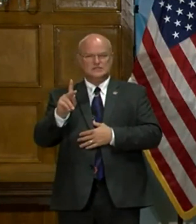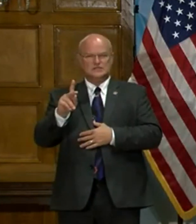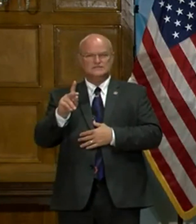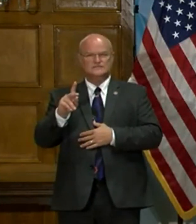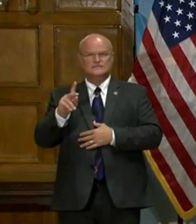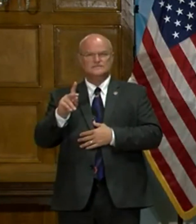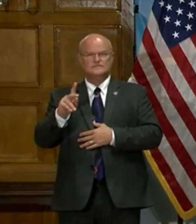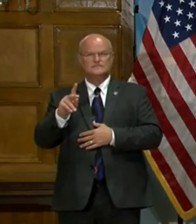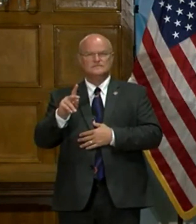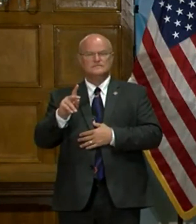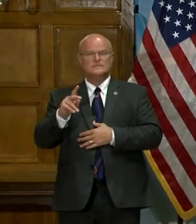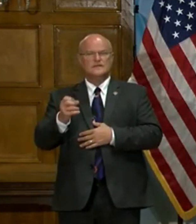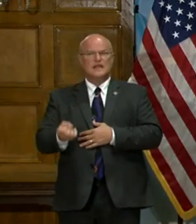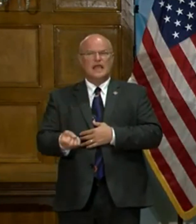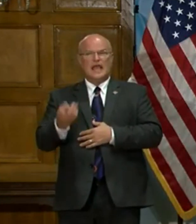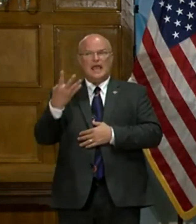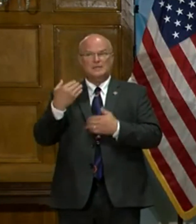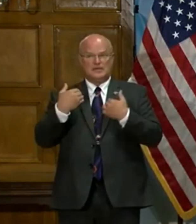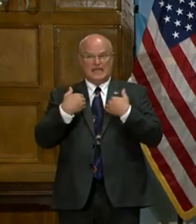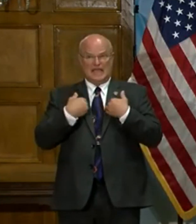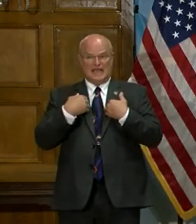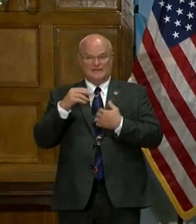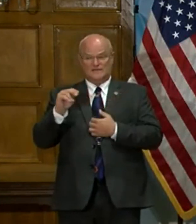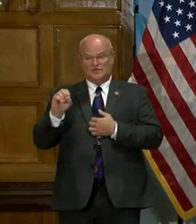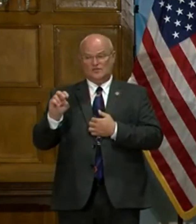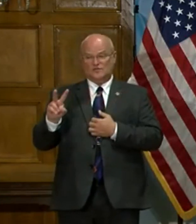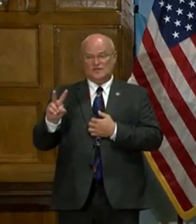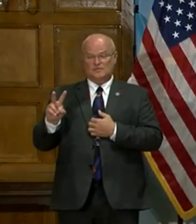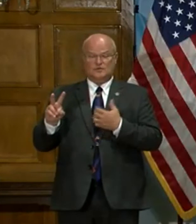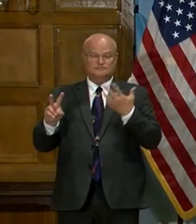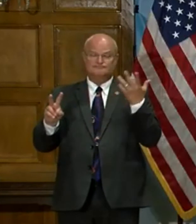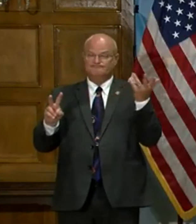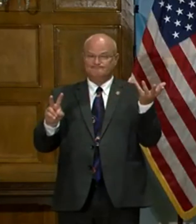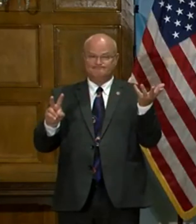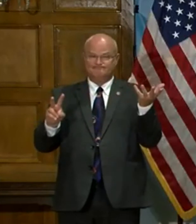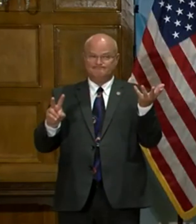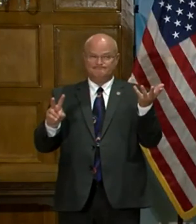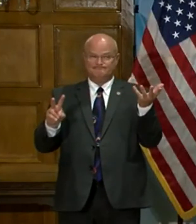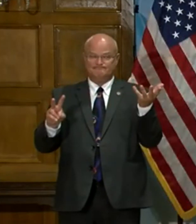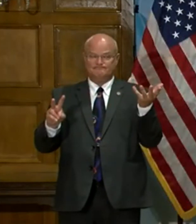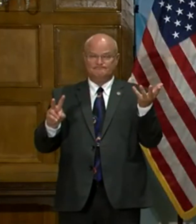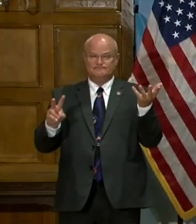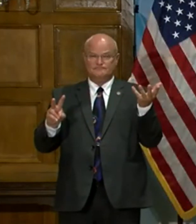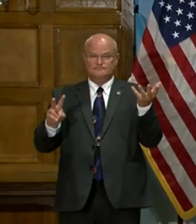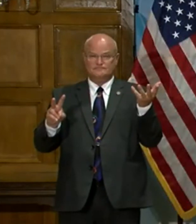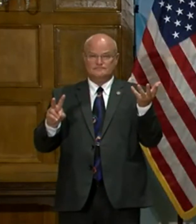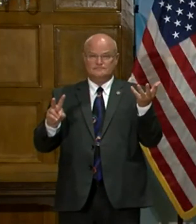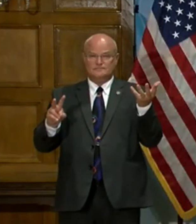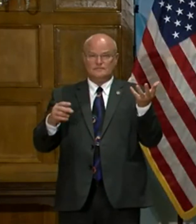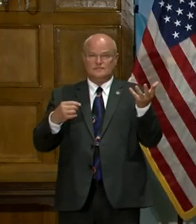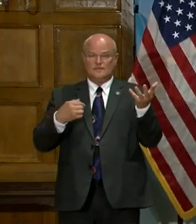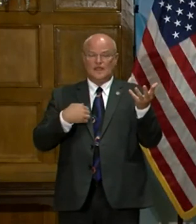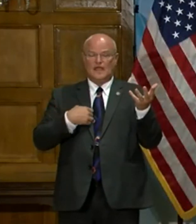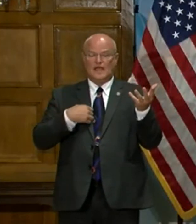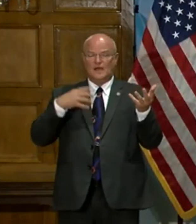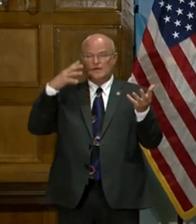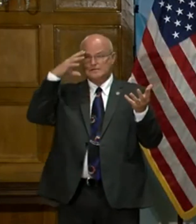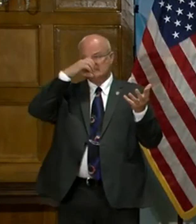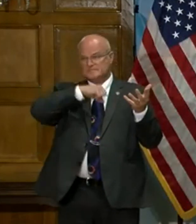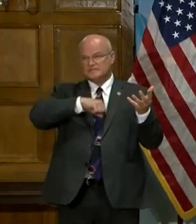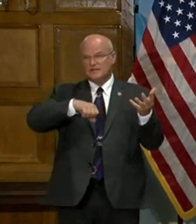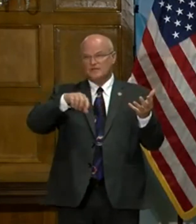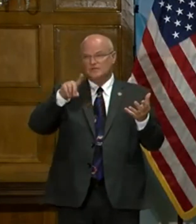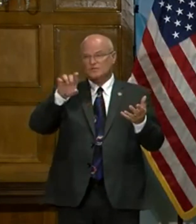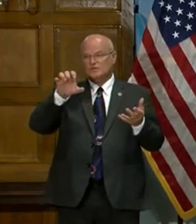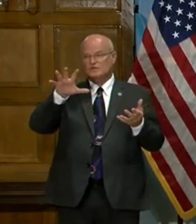So how many were we going to have in November? There's really no way to measure it. I would speculate somewhere around